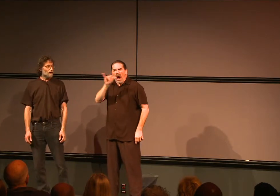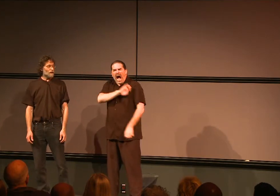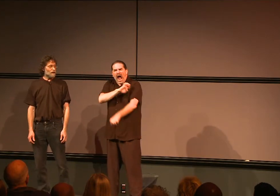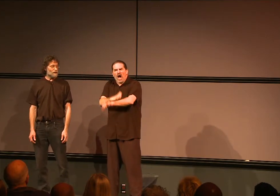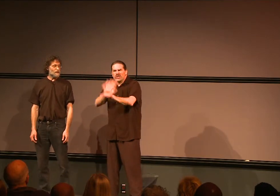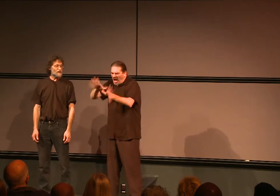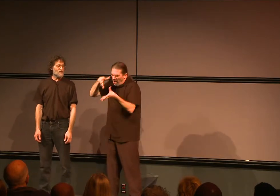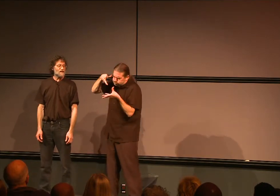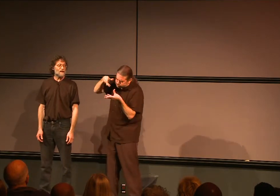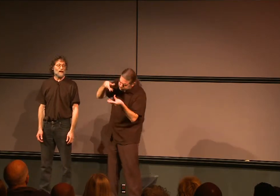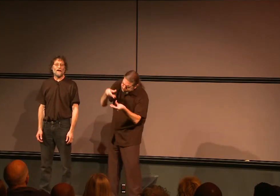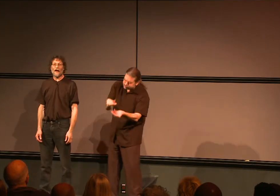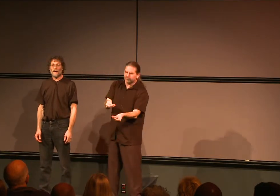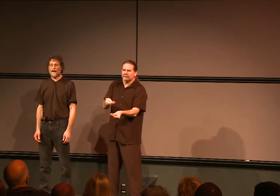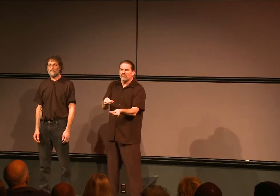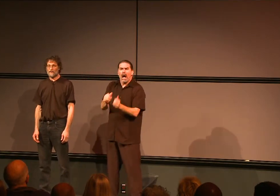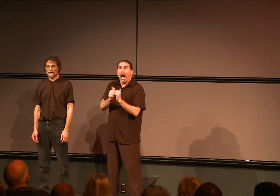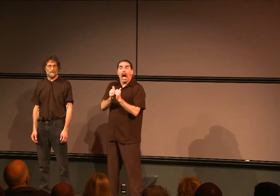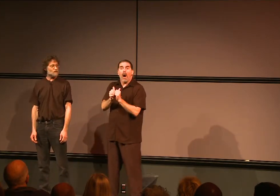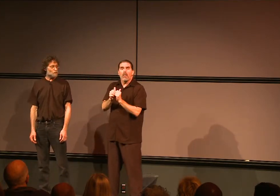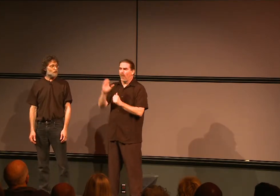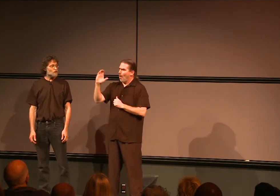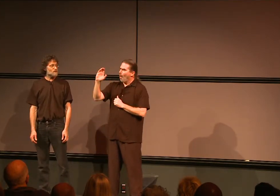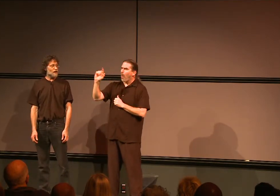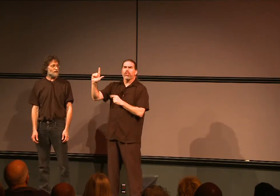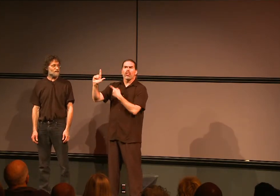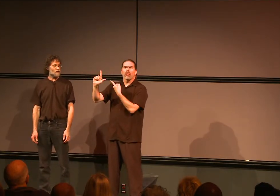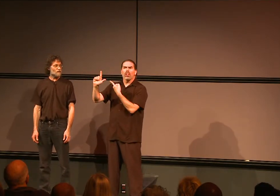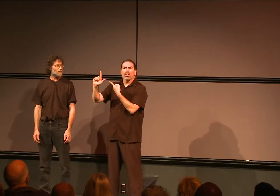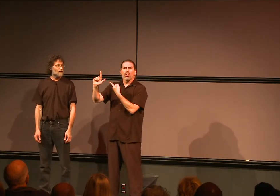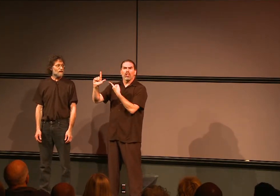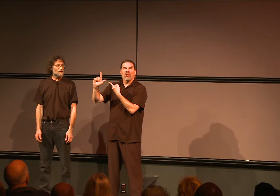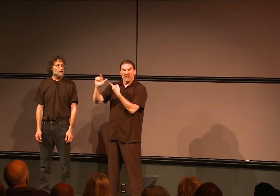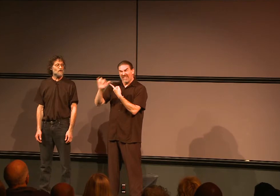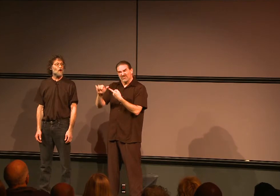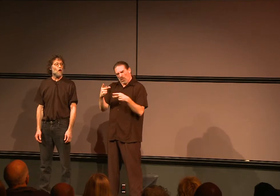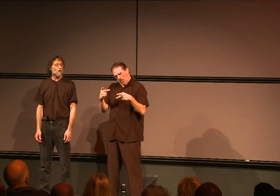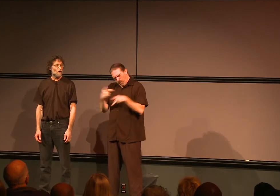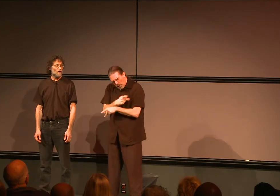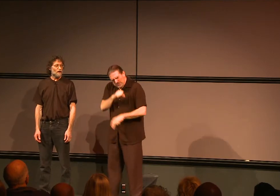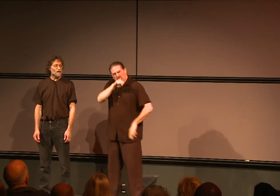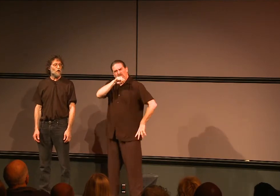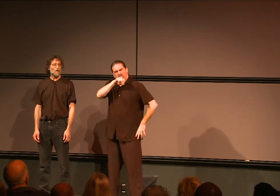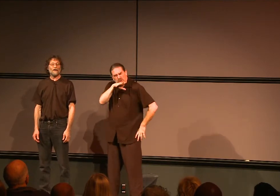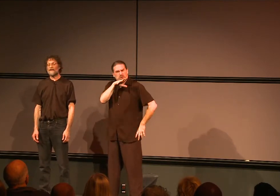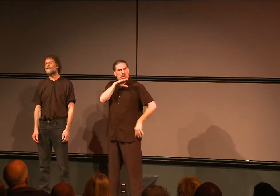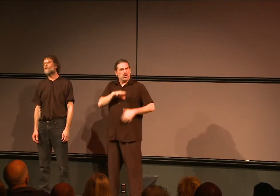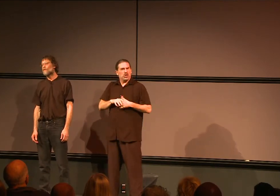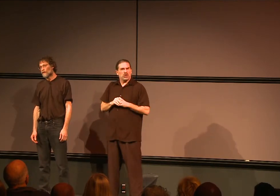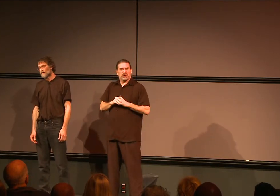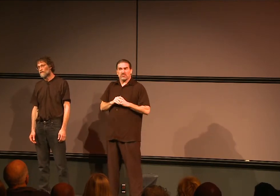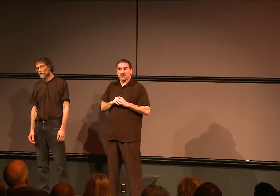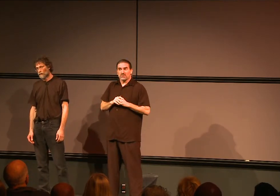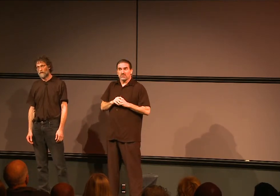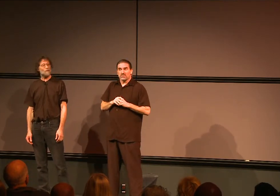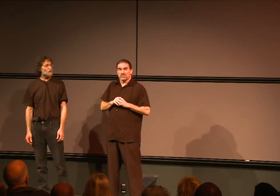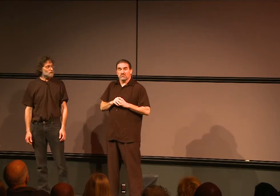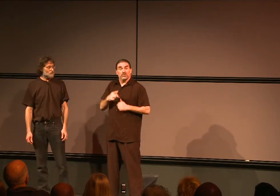And it takes a lot of energy to produce that stuff. They use coal, and coal is the worst form of pollution.